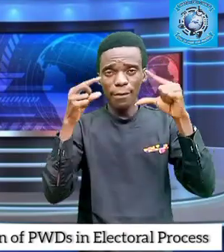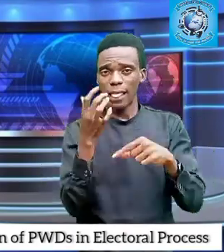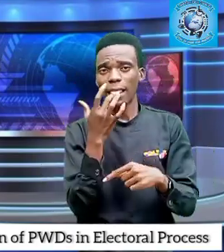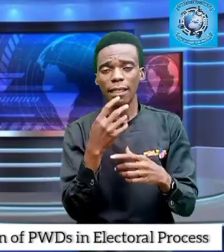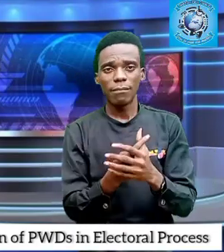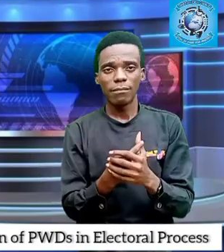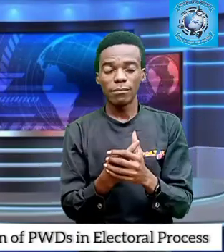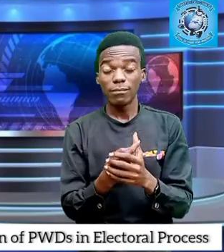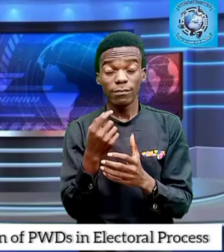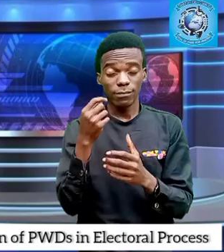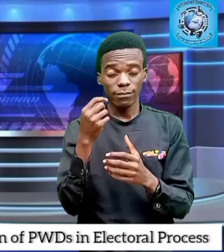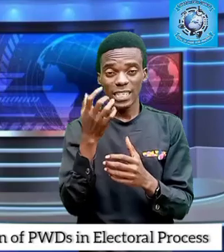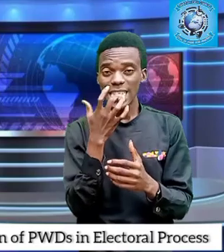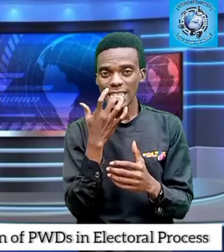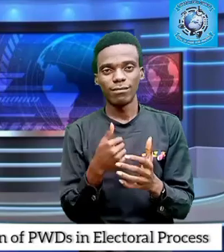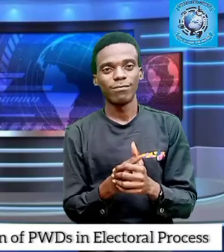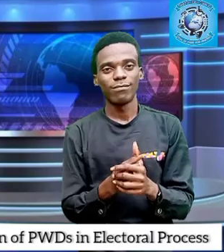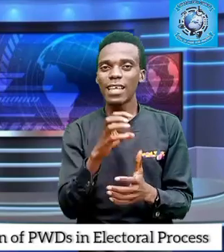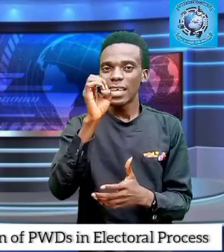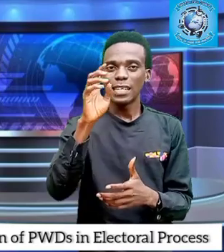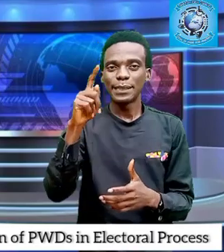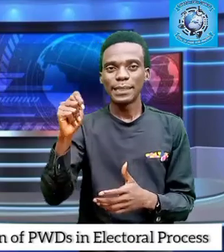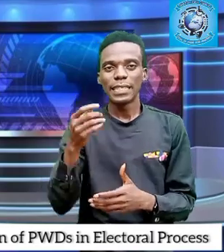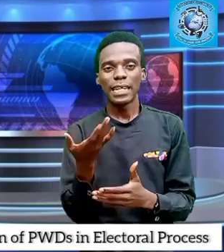etc. There is also a